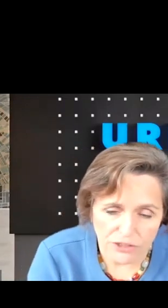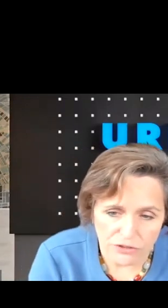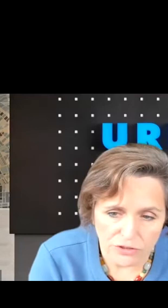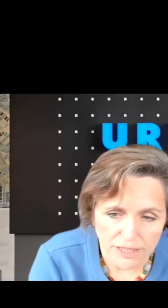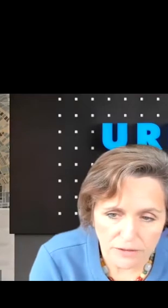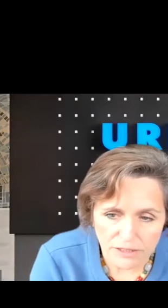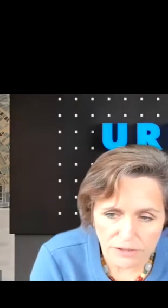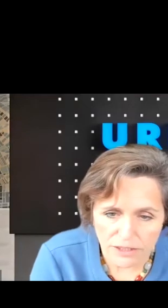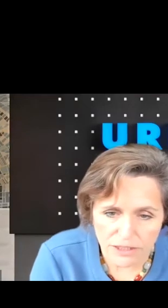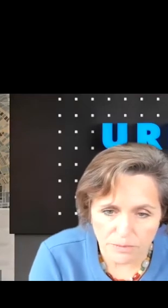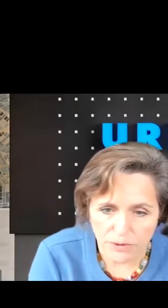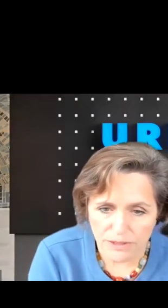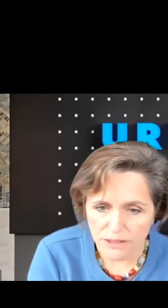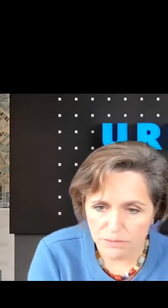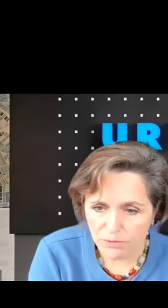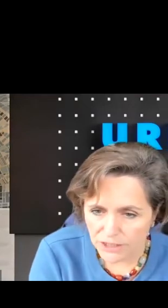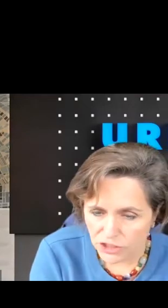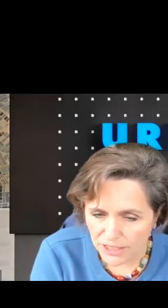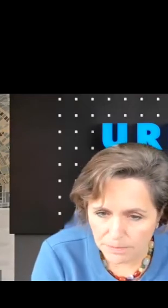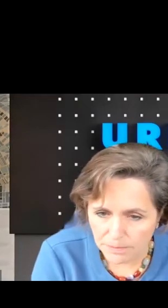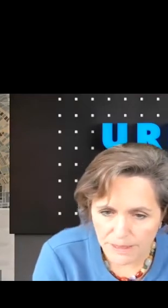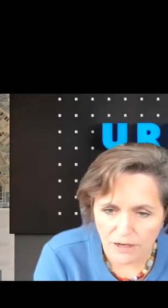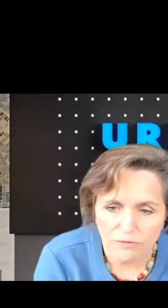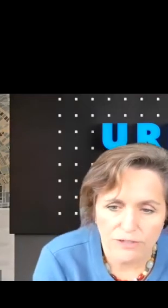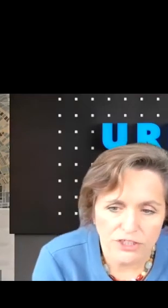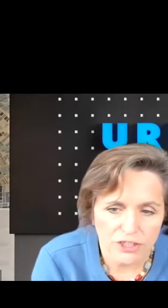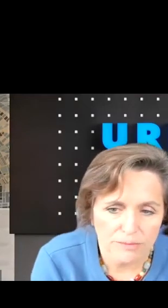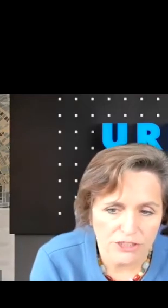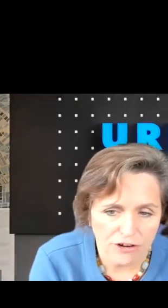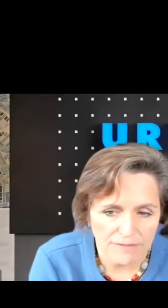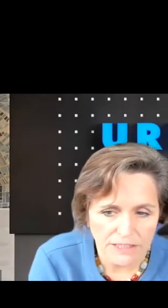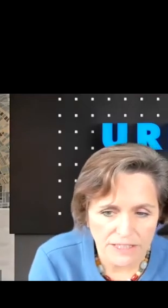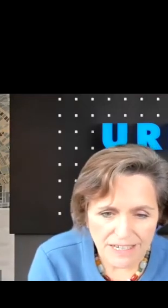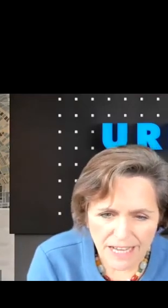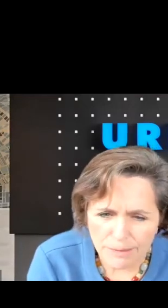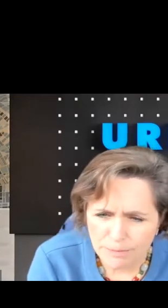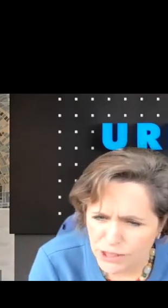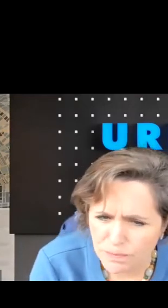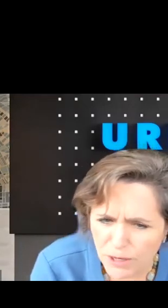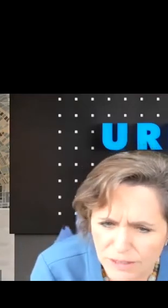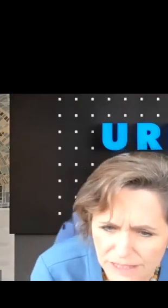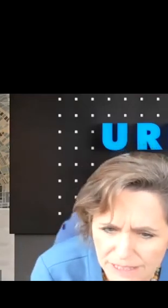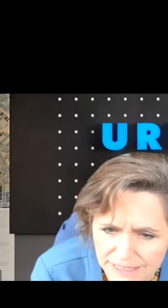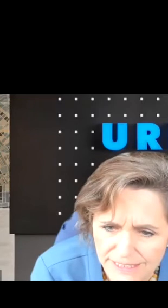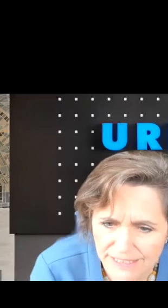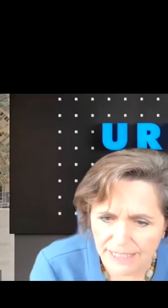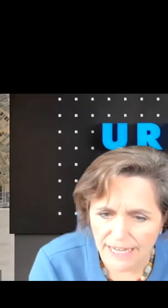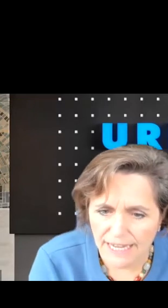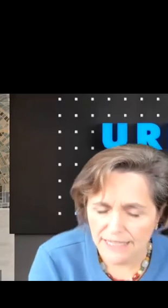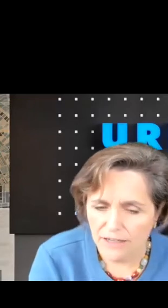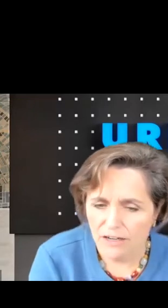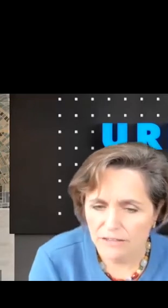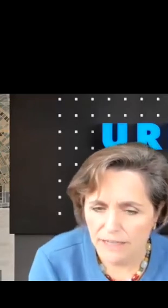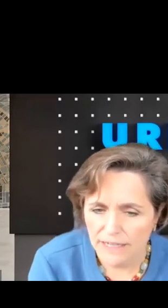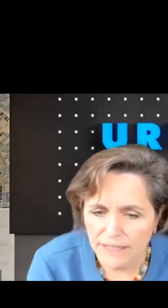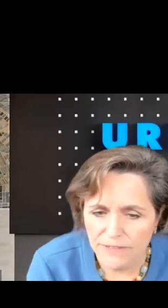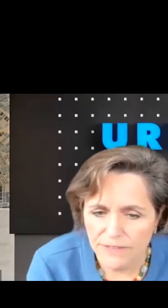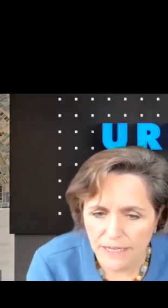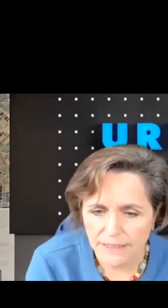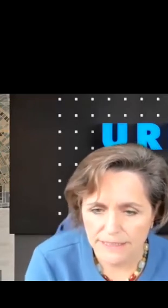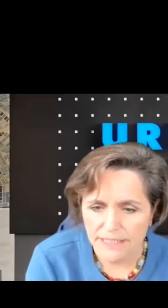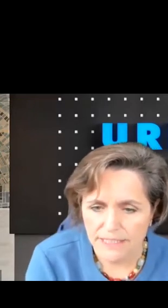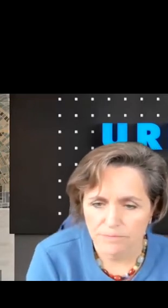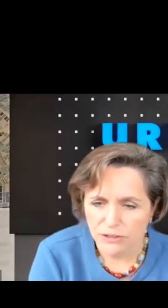Arnold Ventures. Not only are they supporting this project, but our friend Jeremy Travis helped to spark the idea, and our